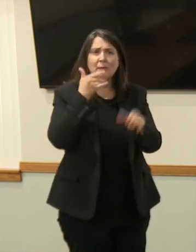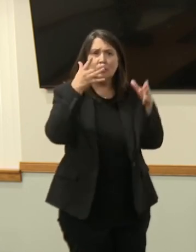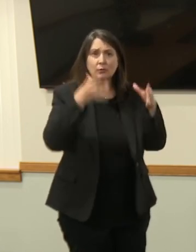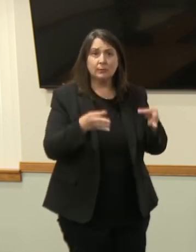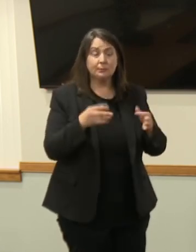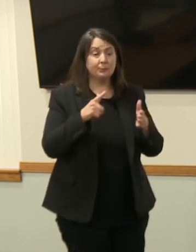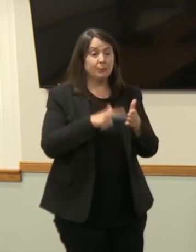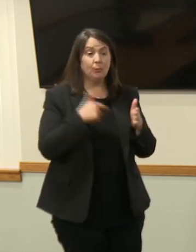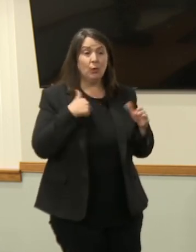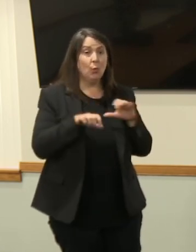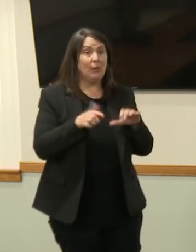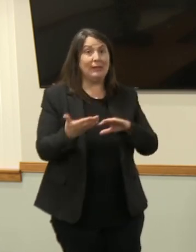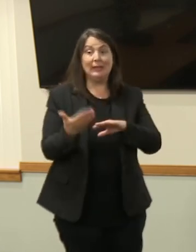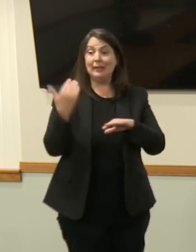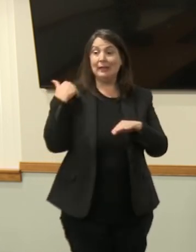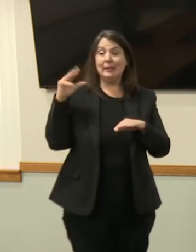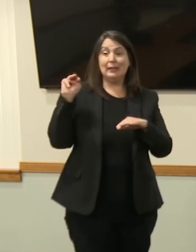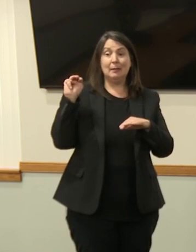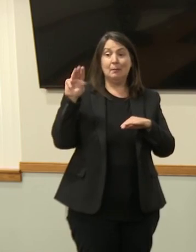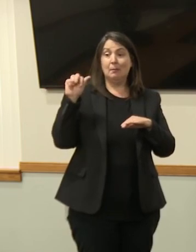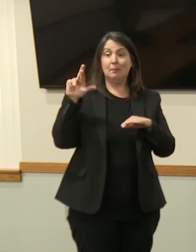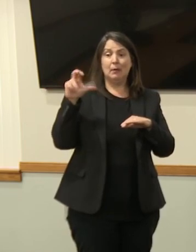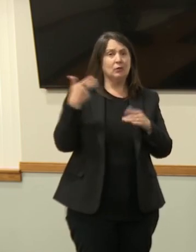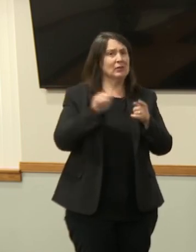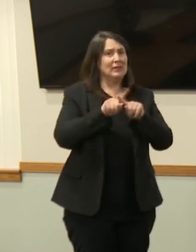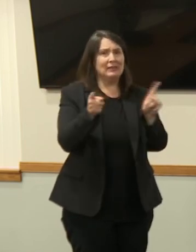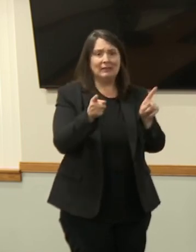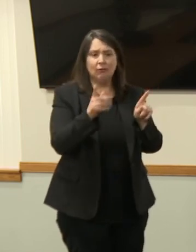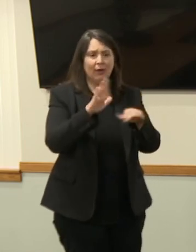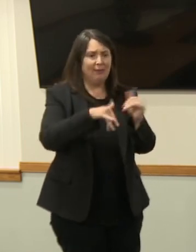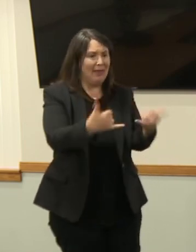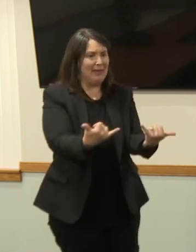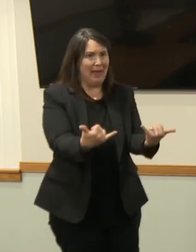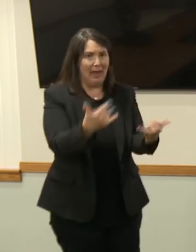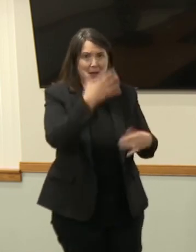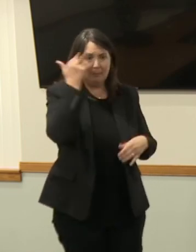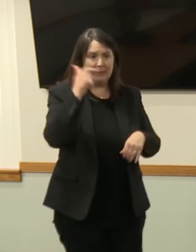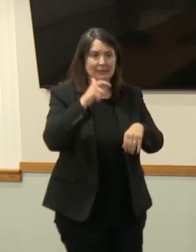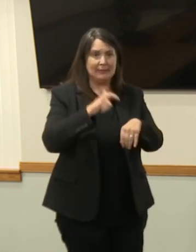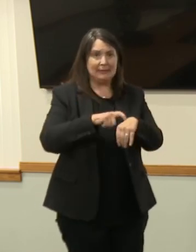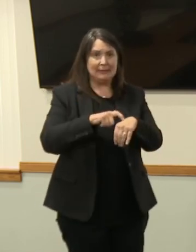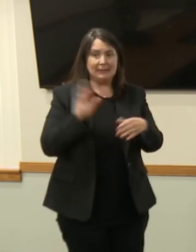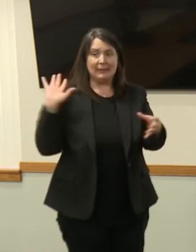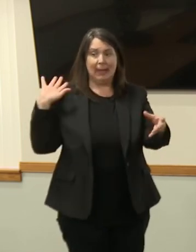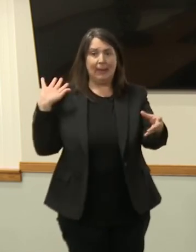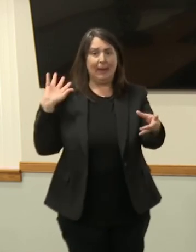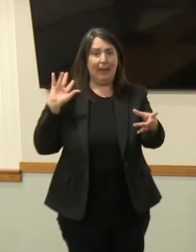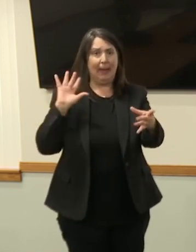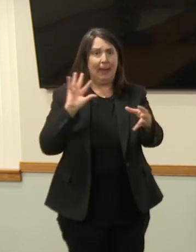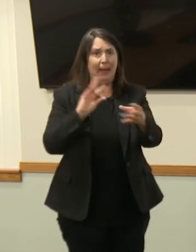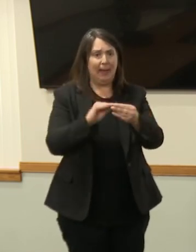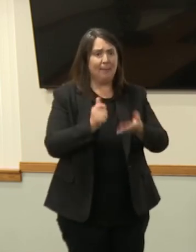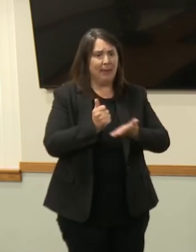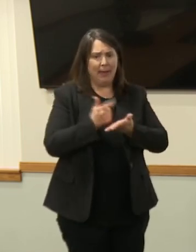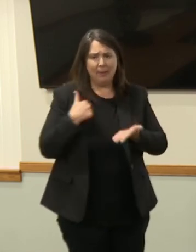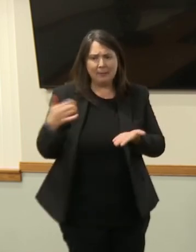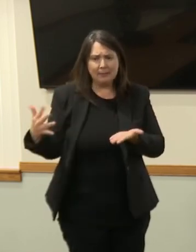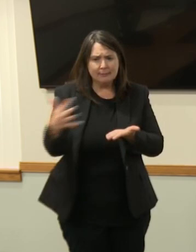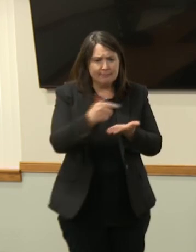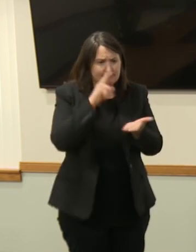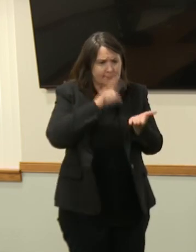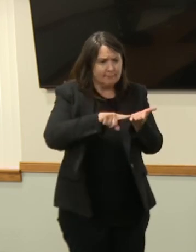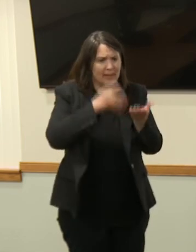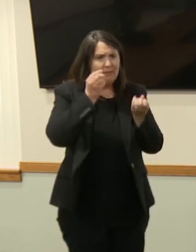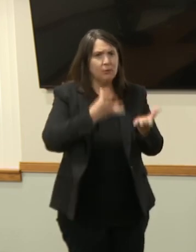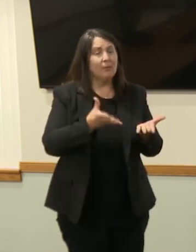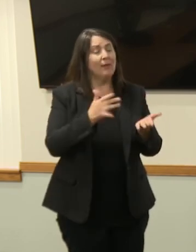have maybe a completely different perspective now. And that's, again, because time has helped us get more information, and that's how science